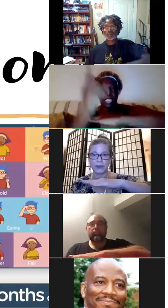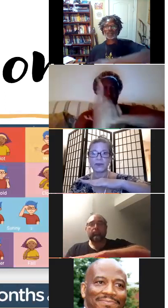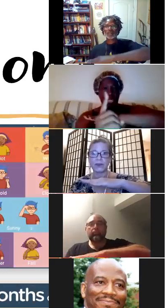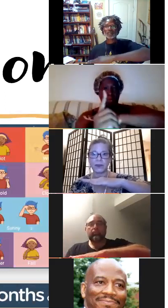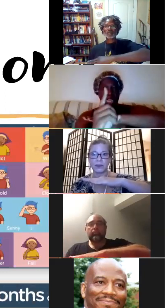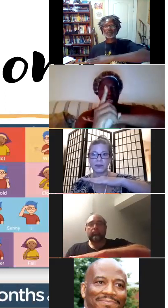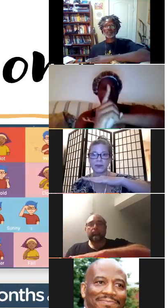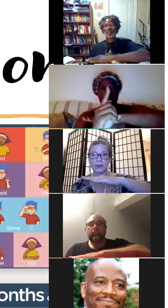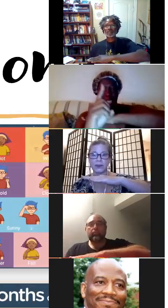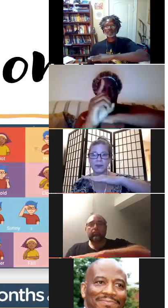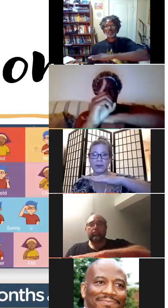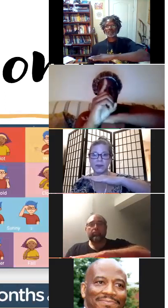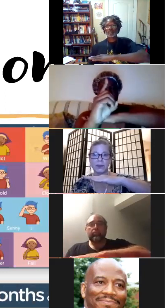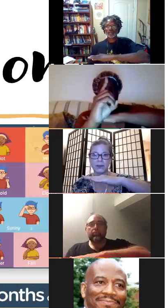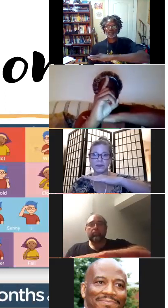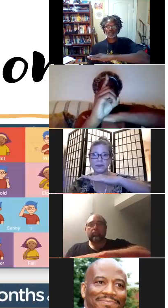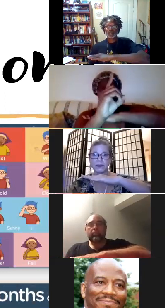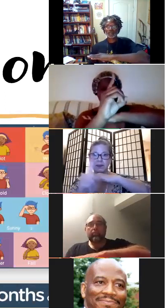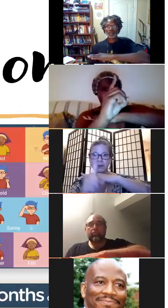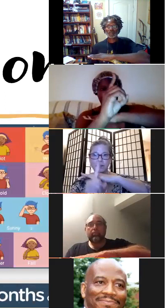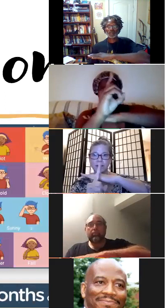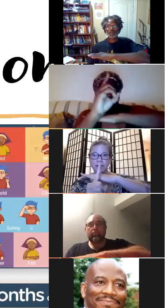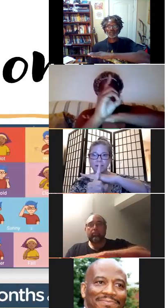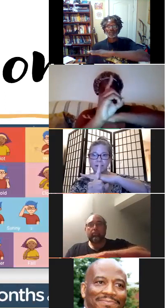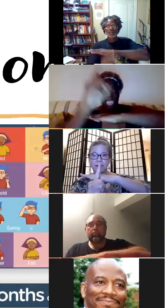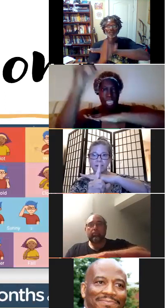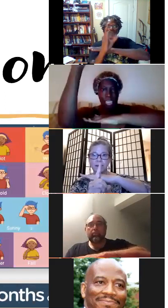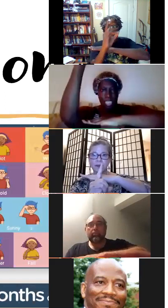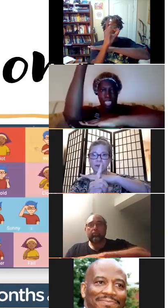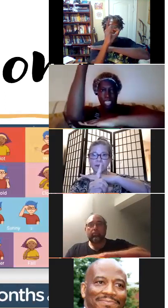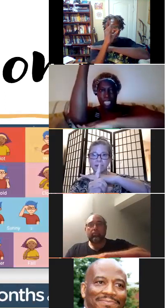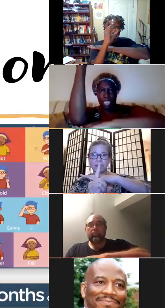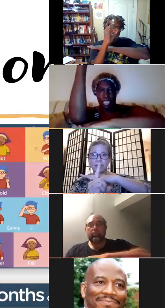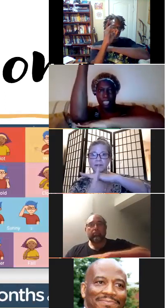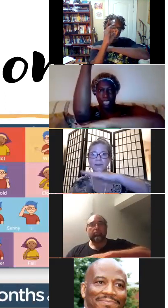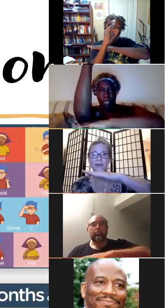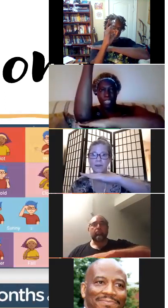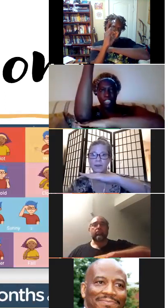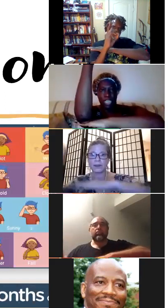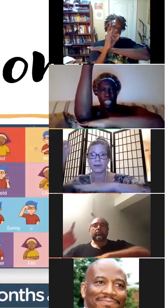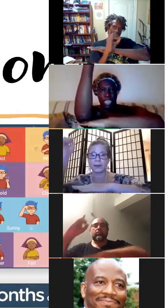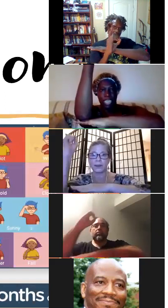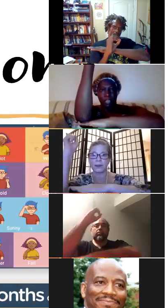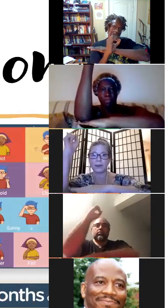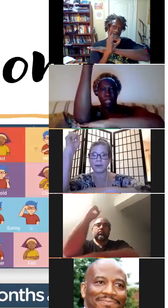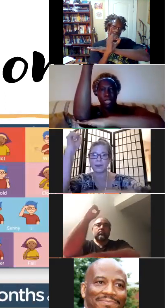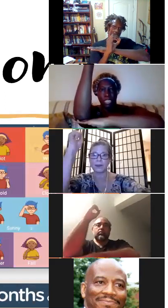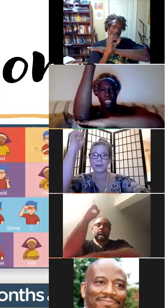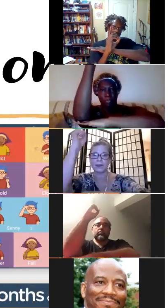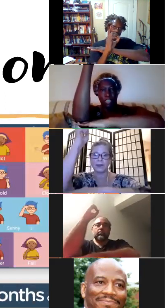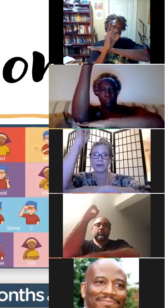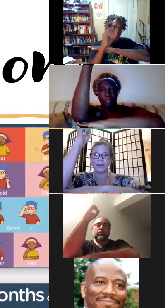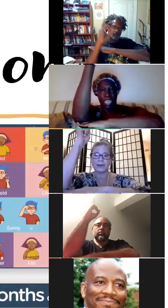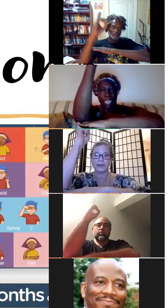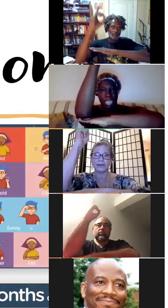And you're gonna make the letter D for day. You're gonna put your elbow on